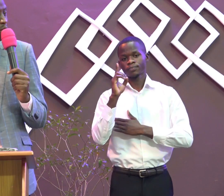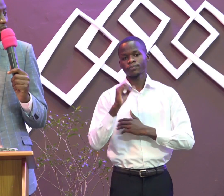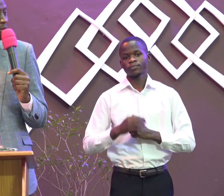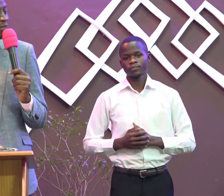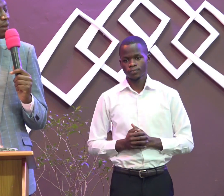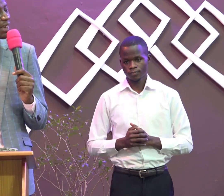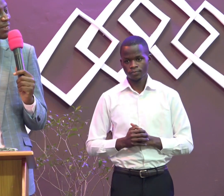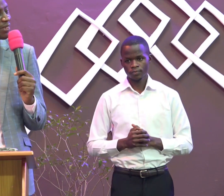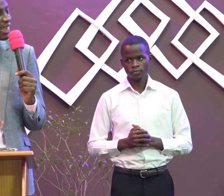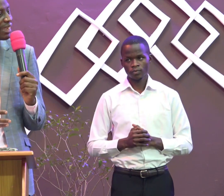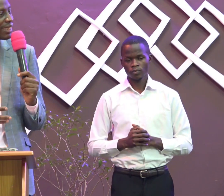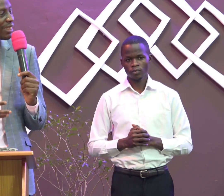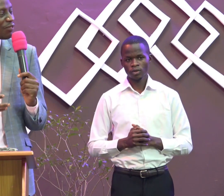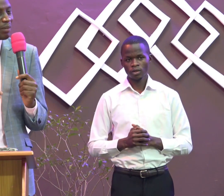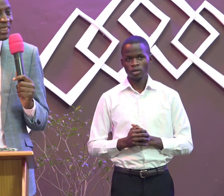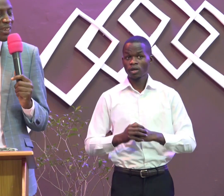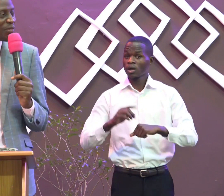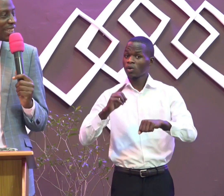the Lord.